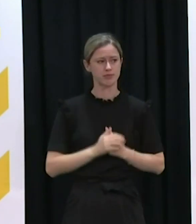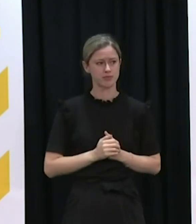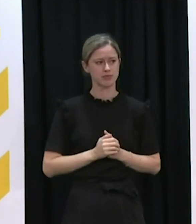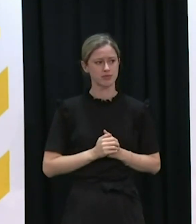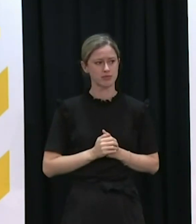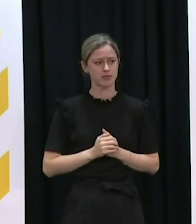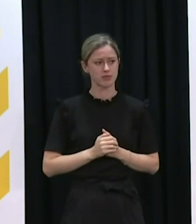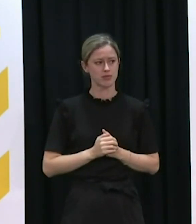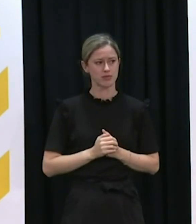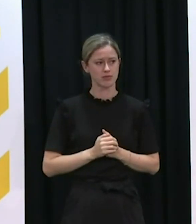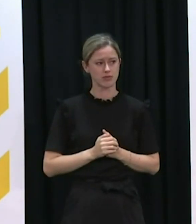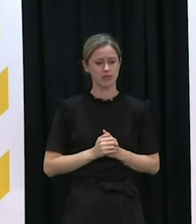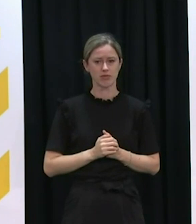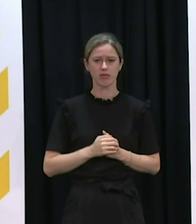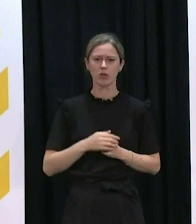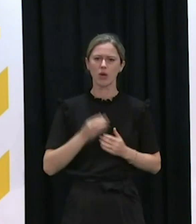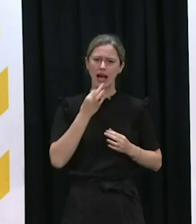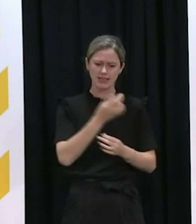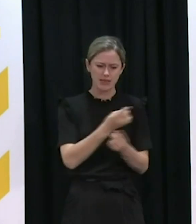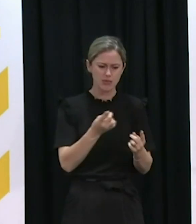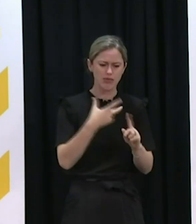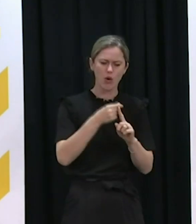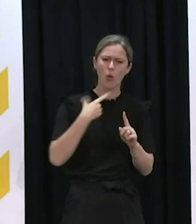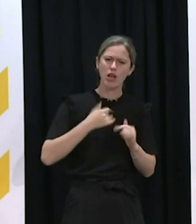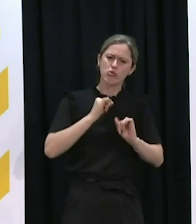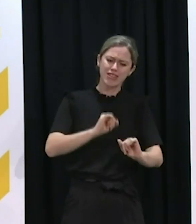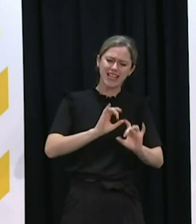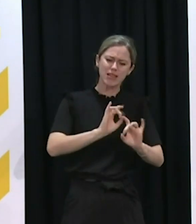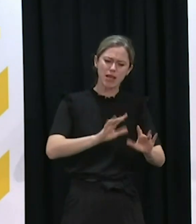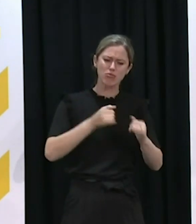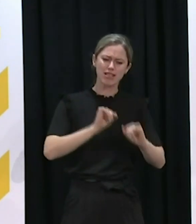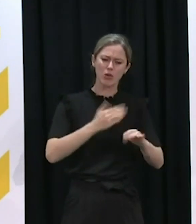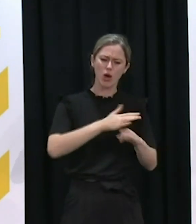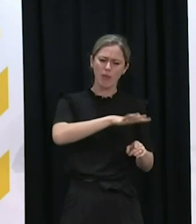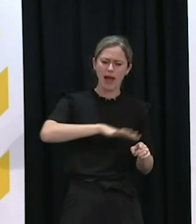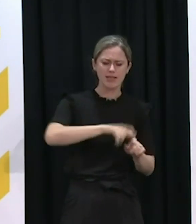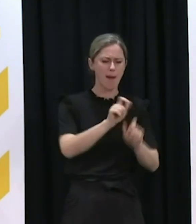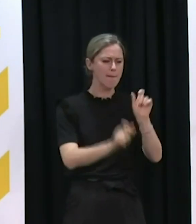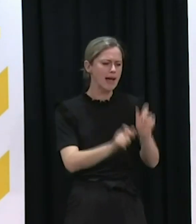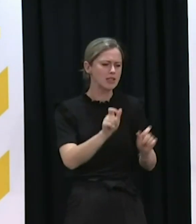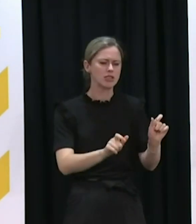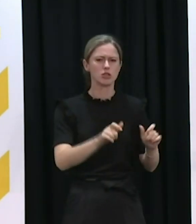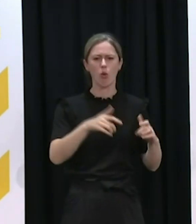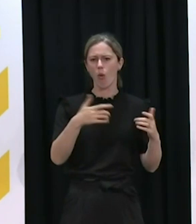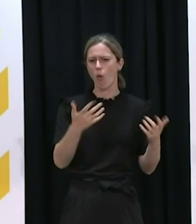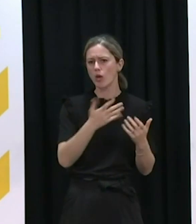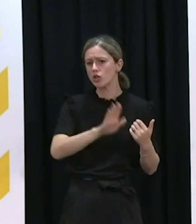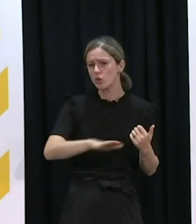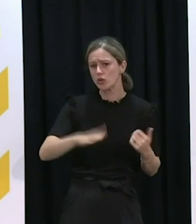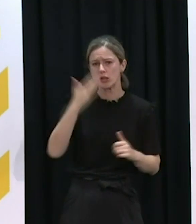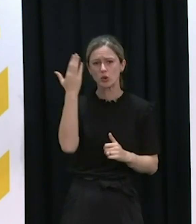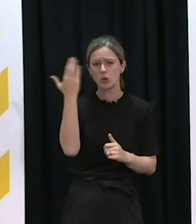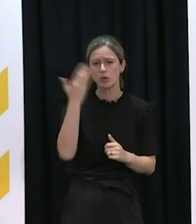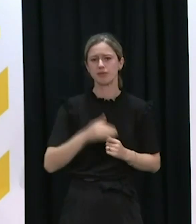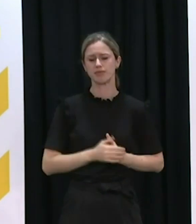We are requiring them to be vaccinated to protect themselves and the people they work with, which might be patients in a hospital setting or, of course, children in